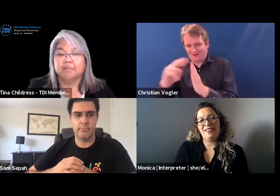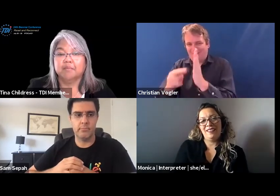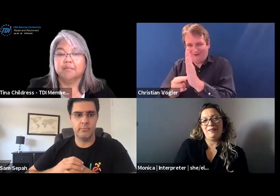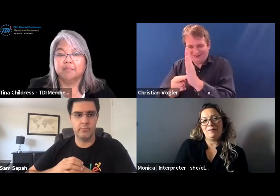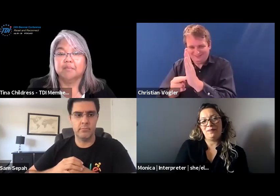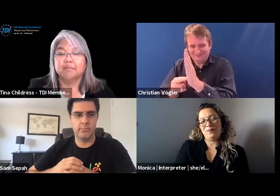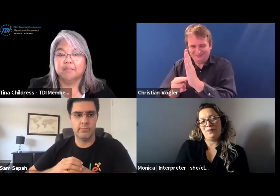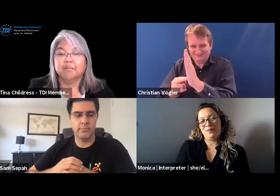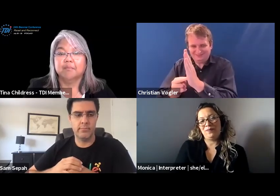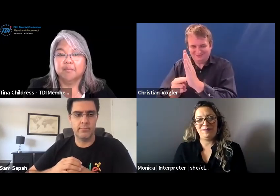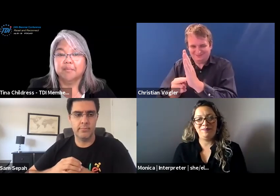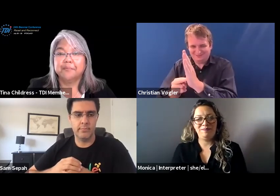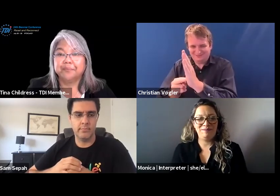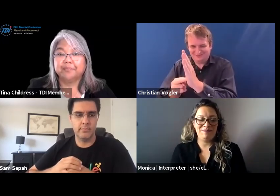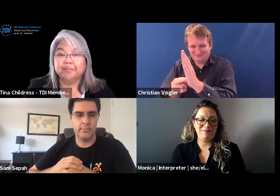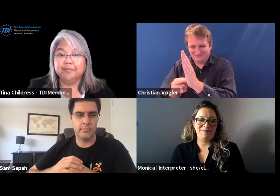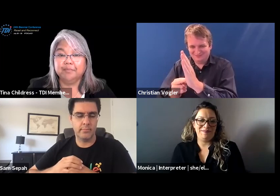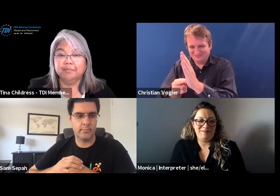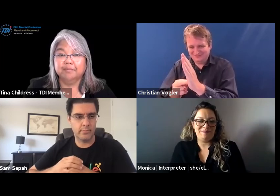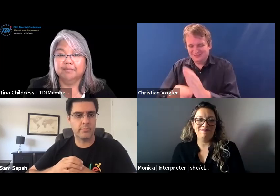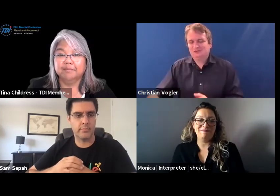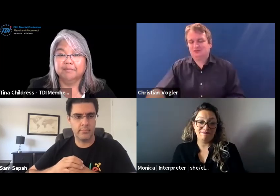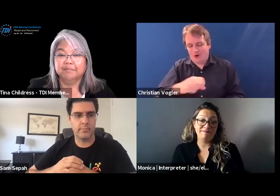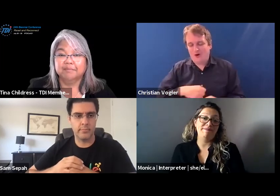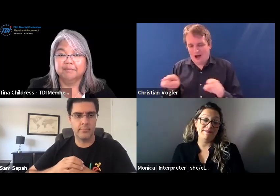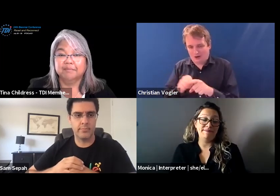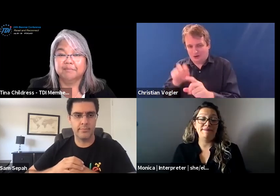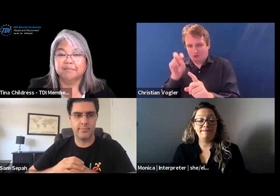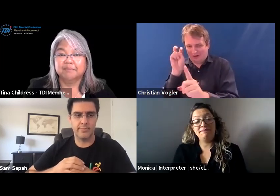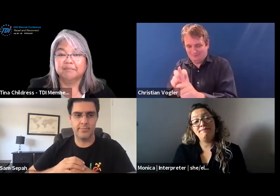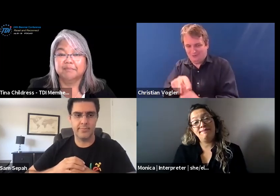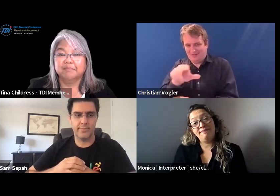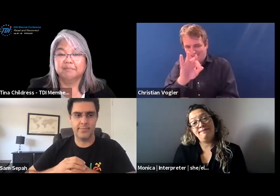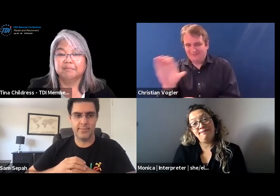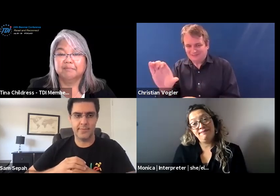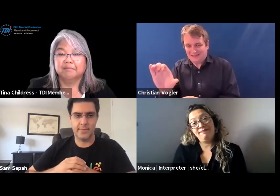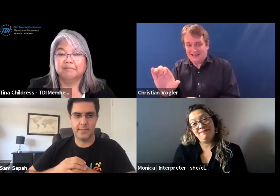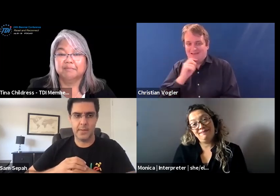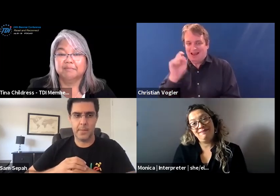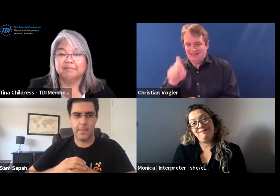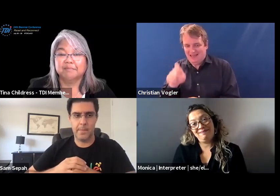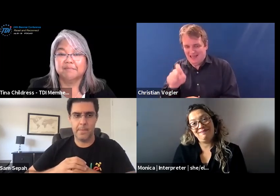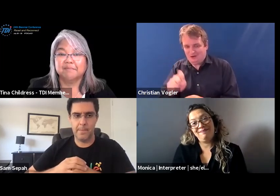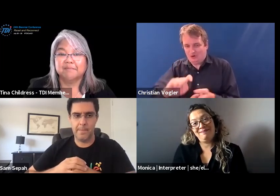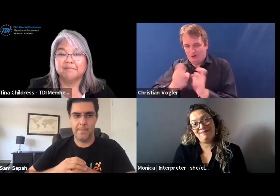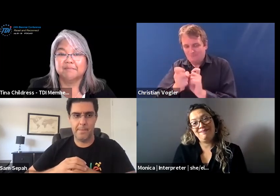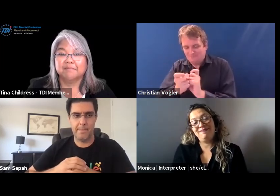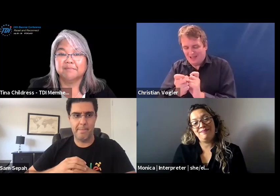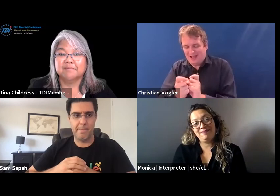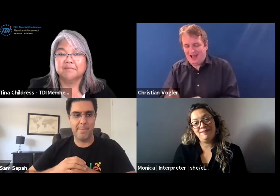that with the FCC and their regulations, it had something to do with that. And then we also need to get onto the FCC and how